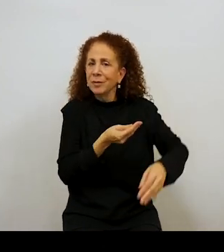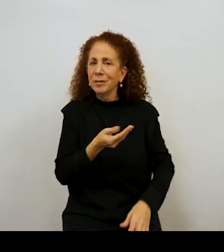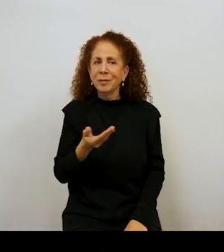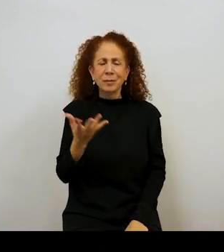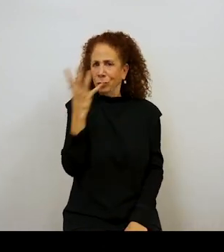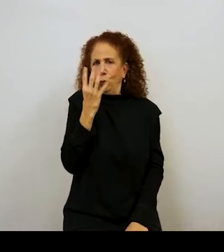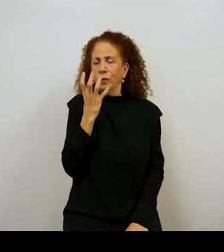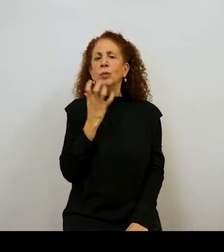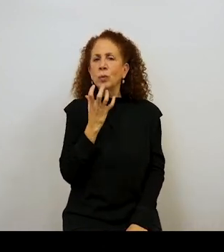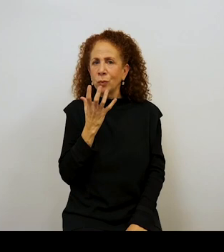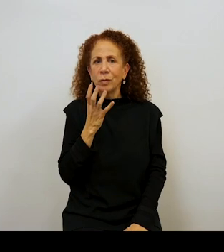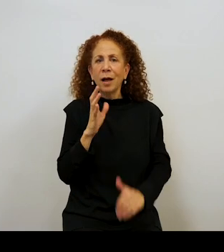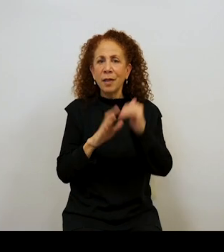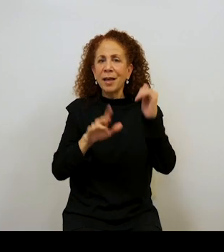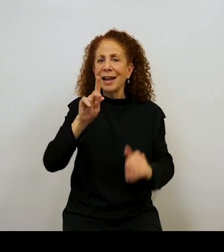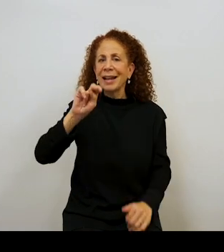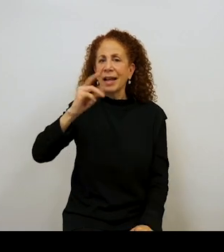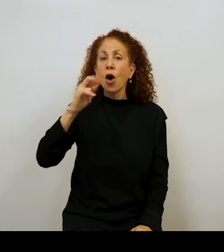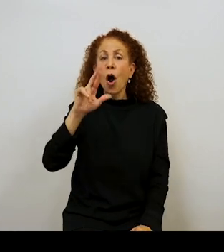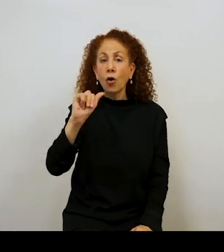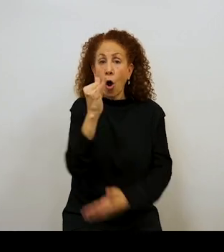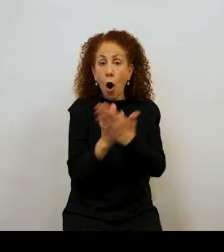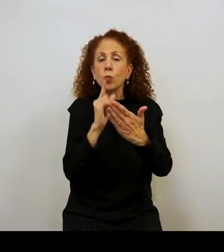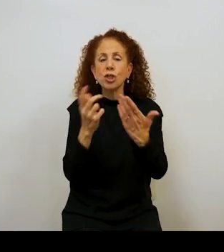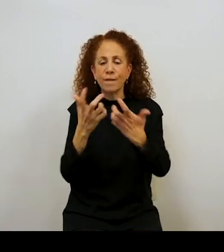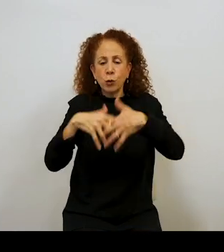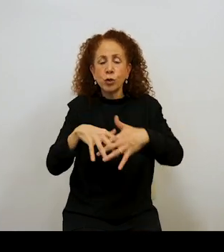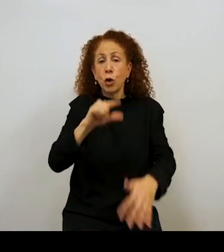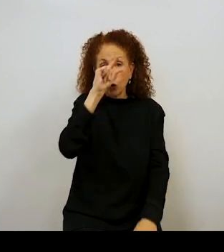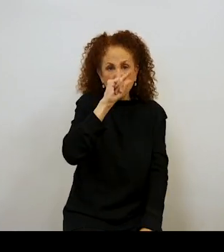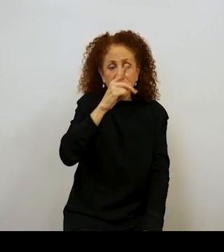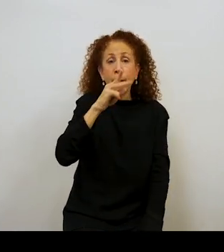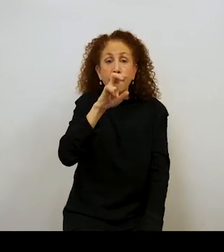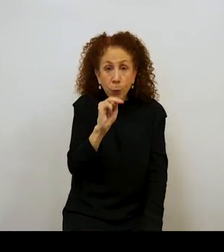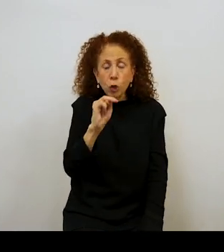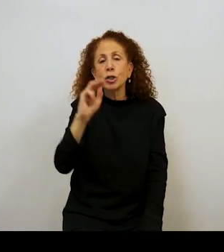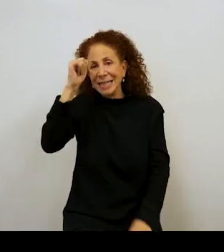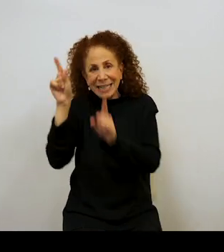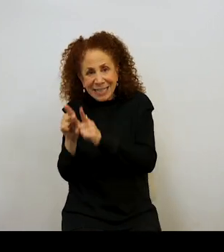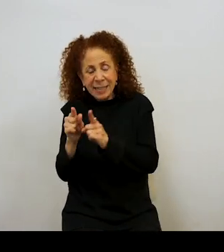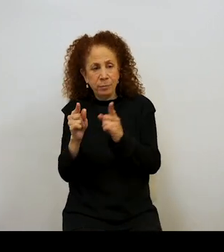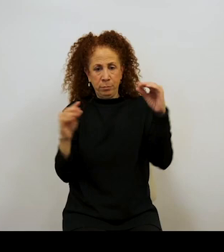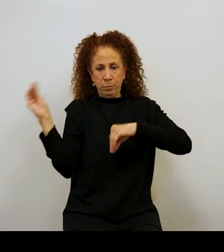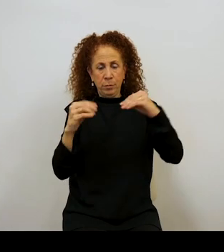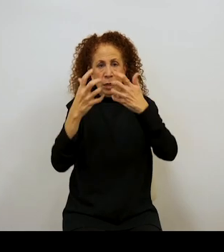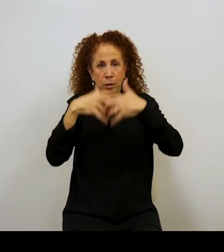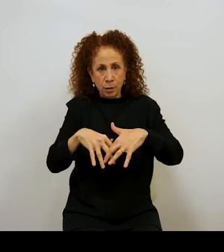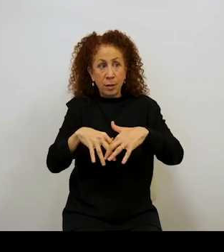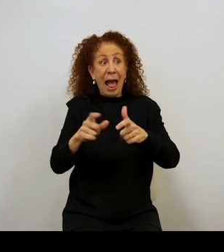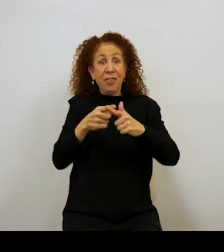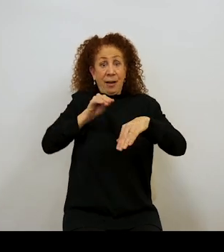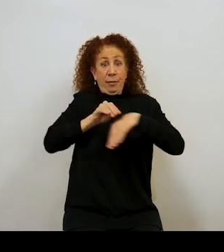nothing more beautiful in the world than Gandhara art, which is a fusion of the Greek, the Persian, the Indic, mm-hmm. Which then went and